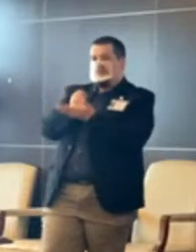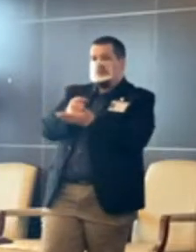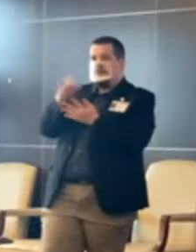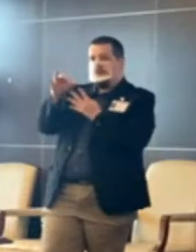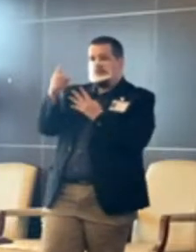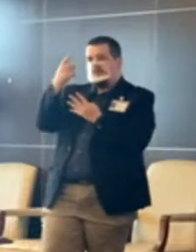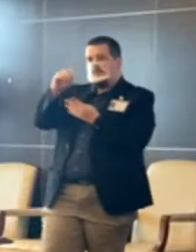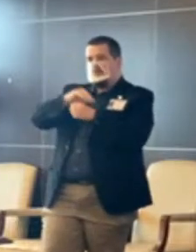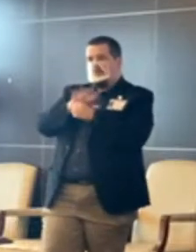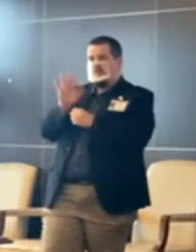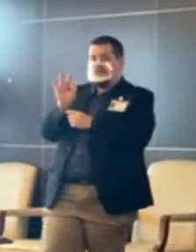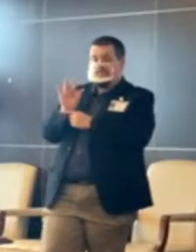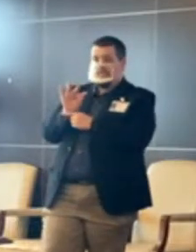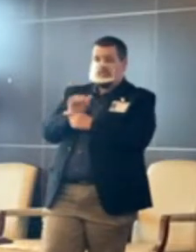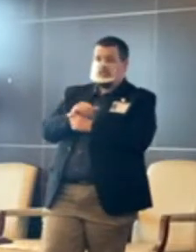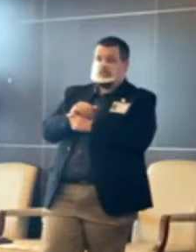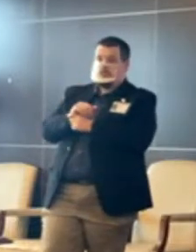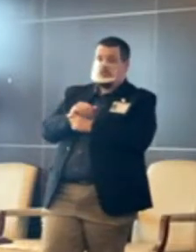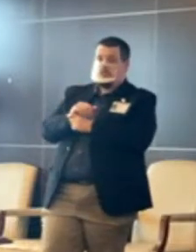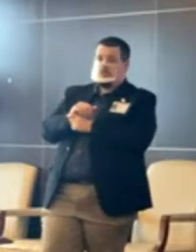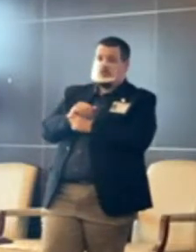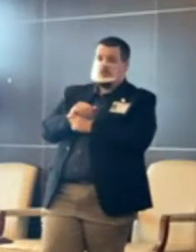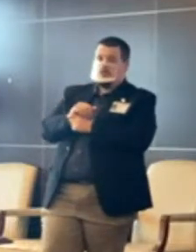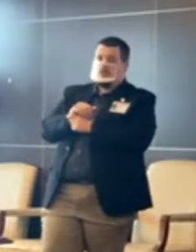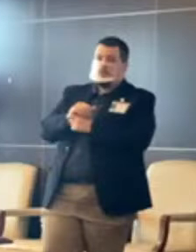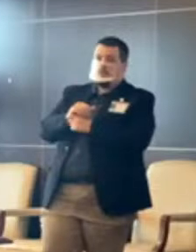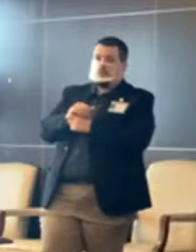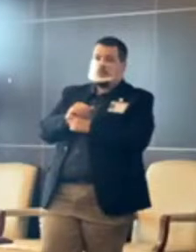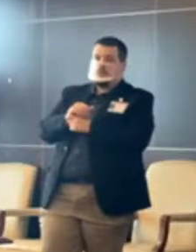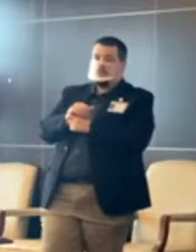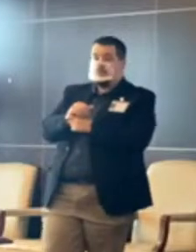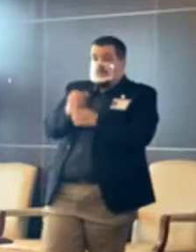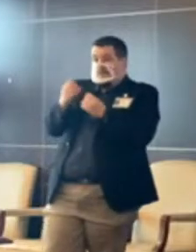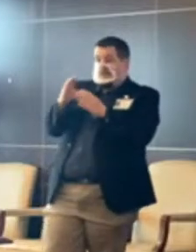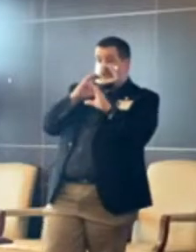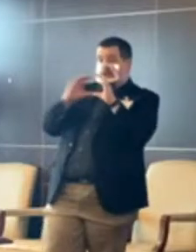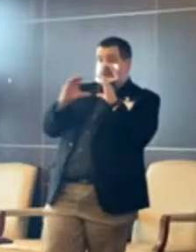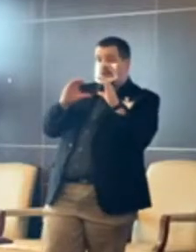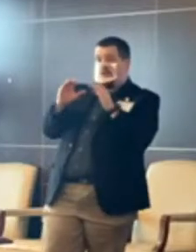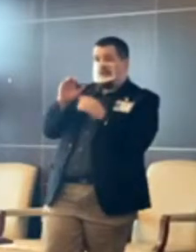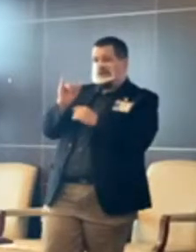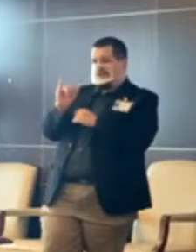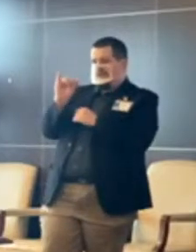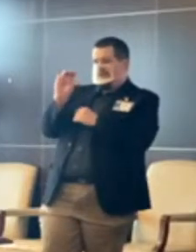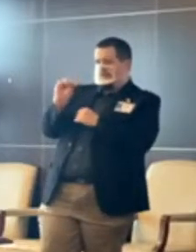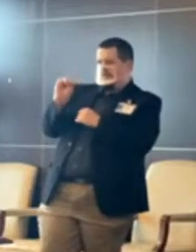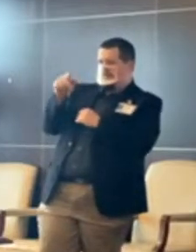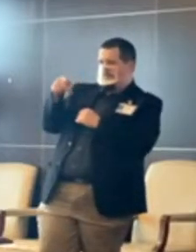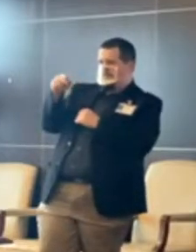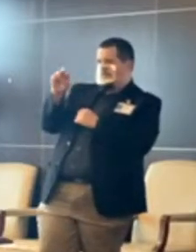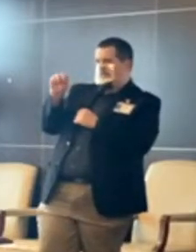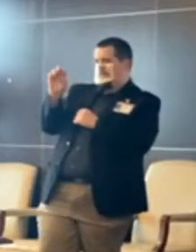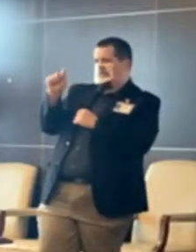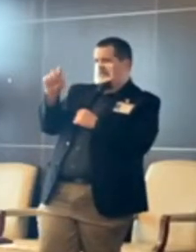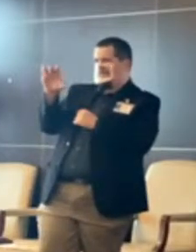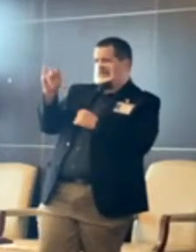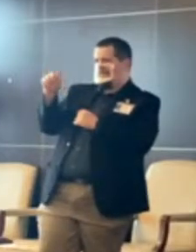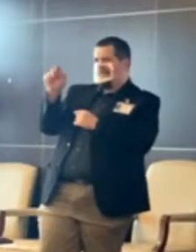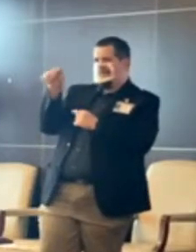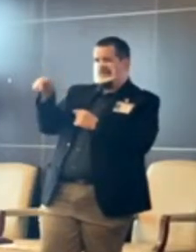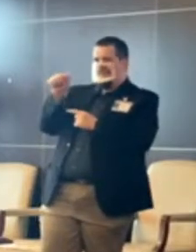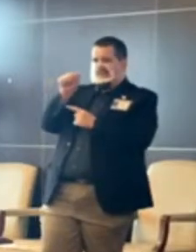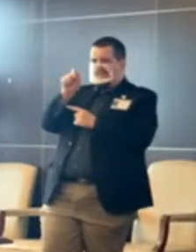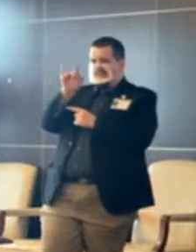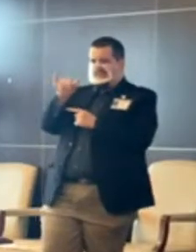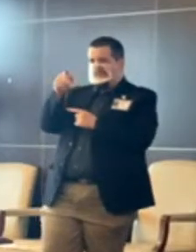for COVID-19. There's been a lot of conversation about ivermectin, as we've talked about. It's an